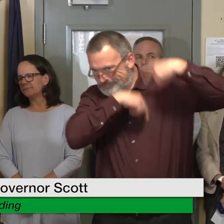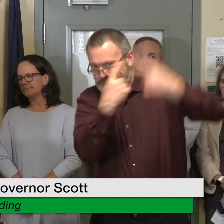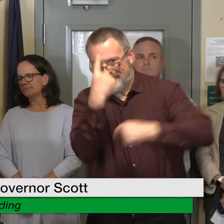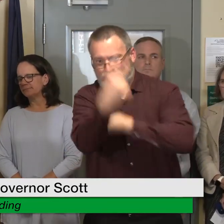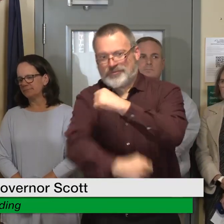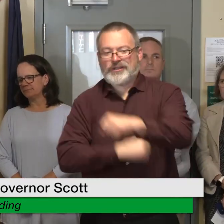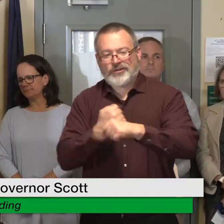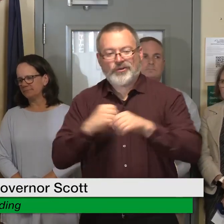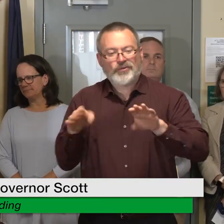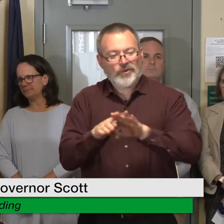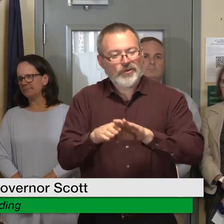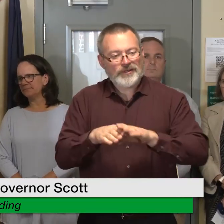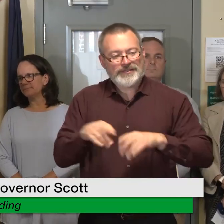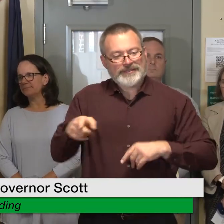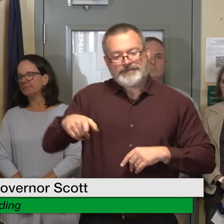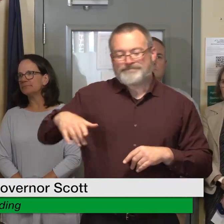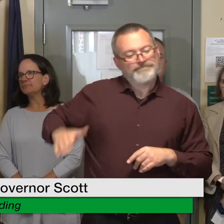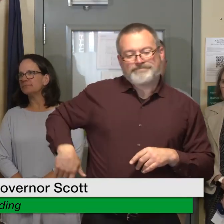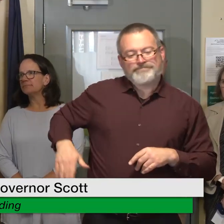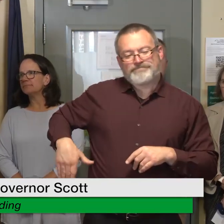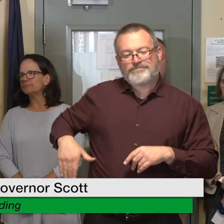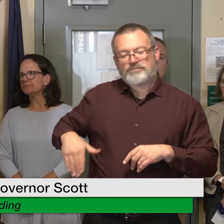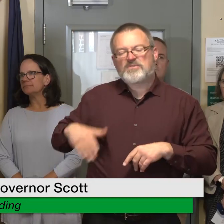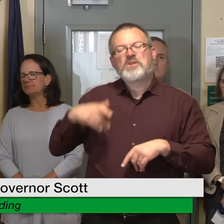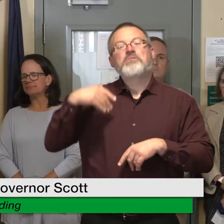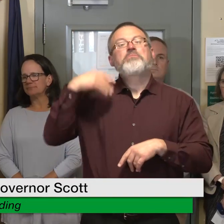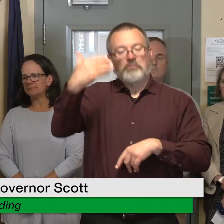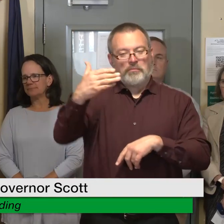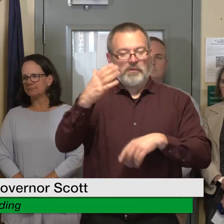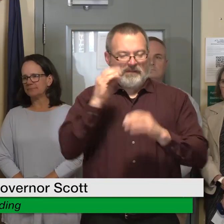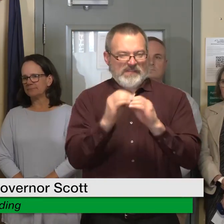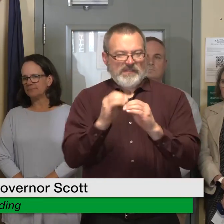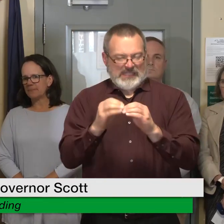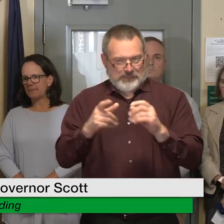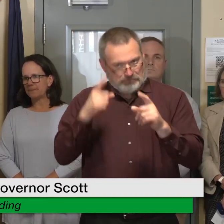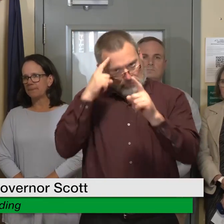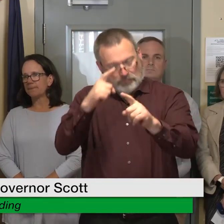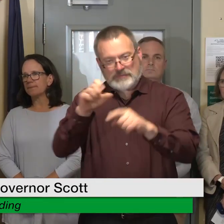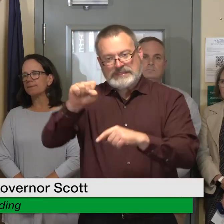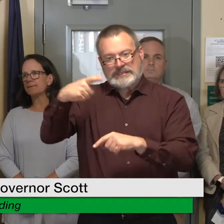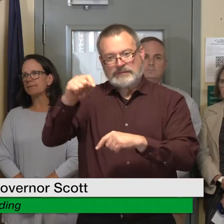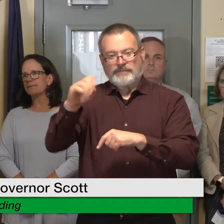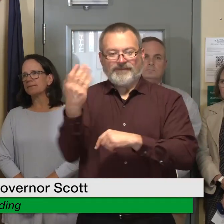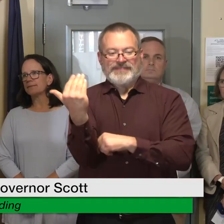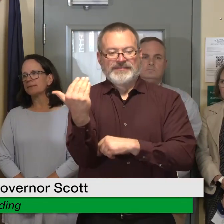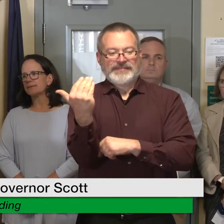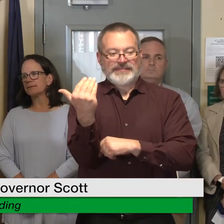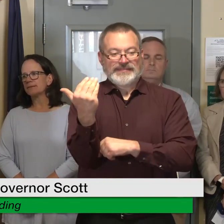intended to open until September 15th of this year. So for closures as of this